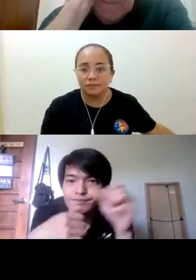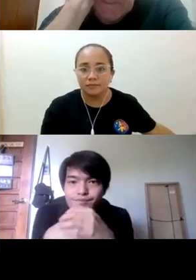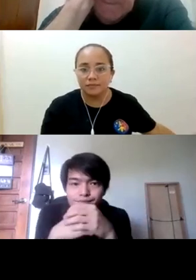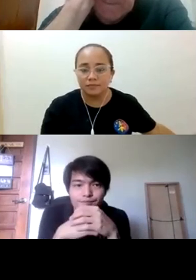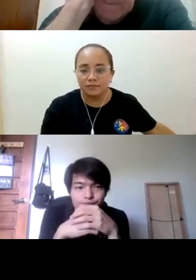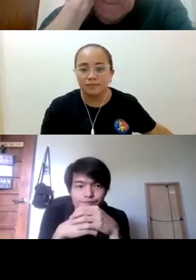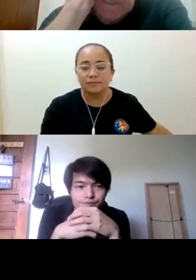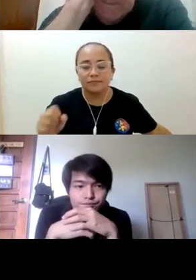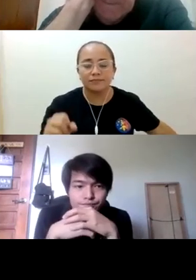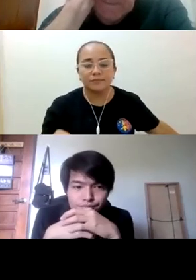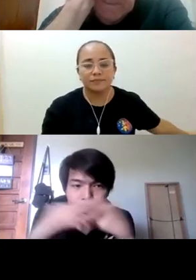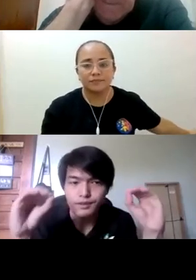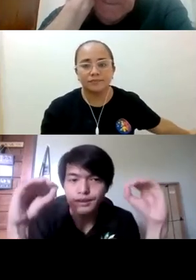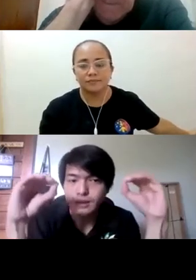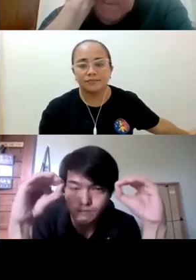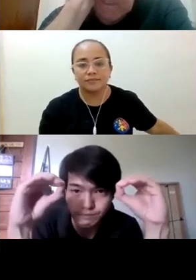Okay.